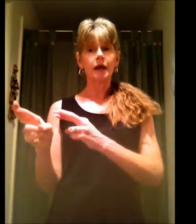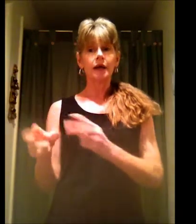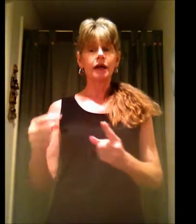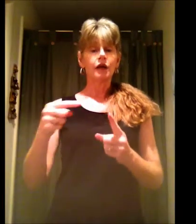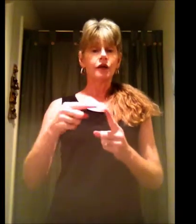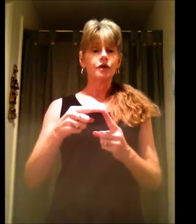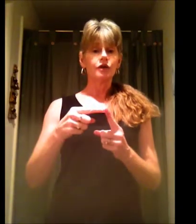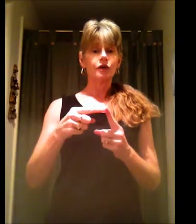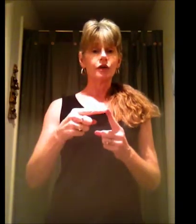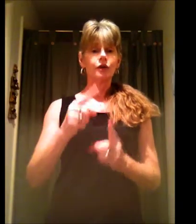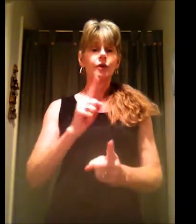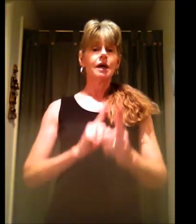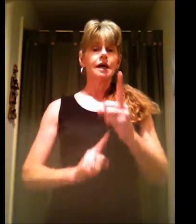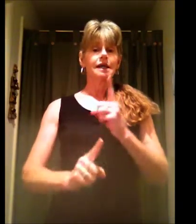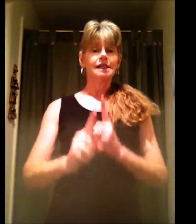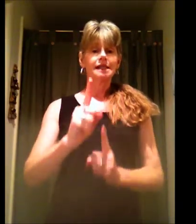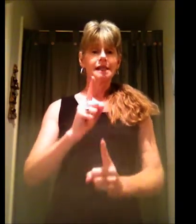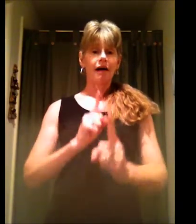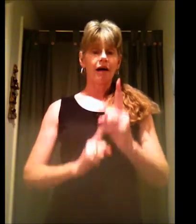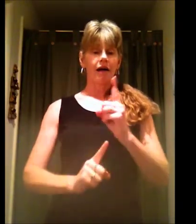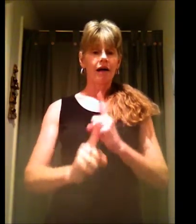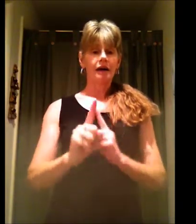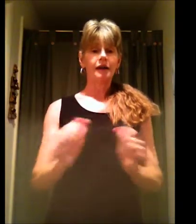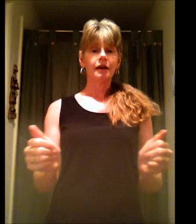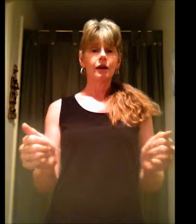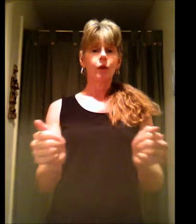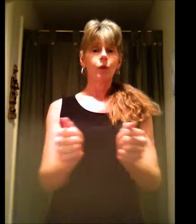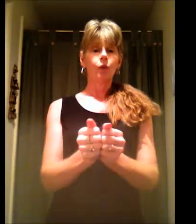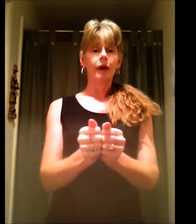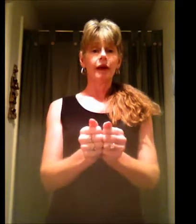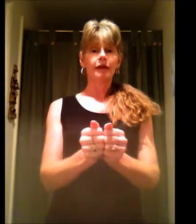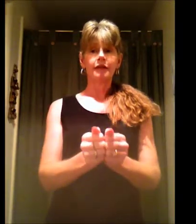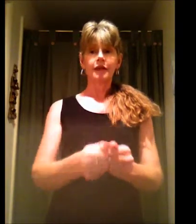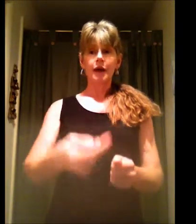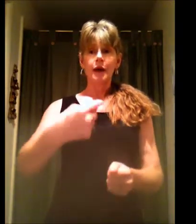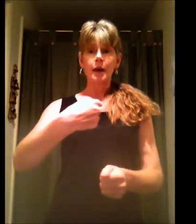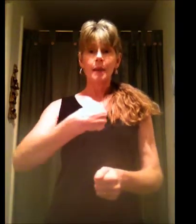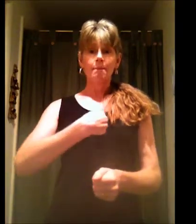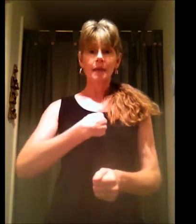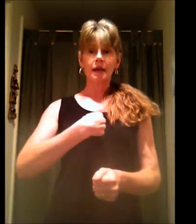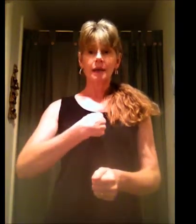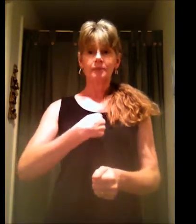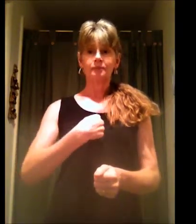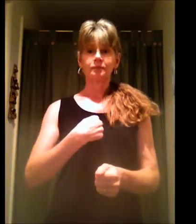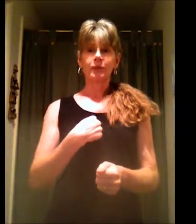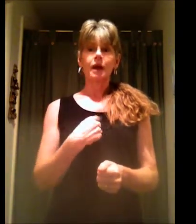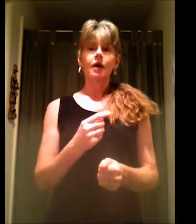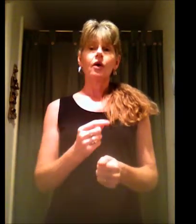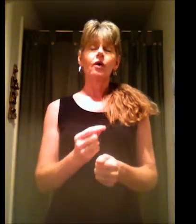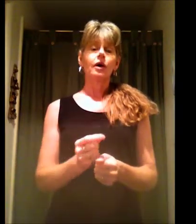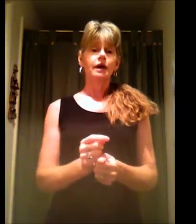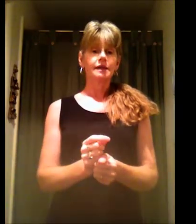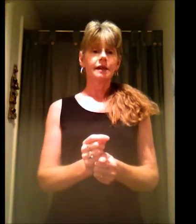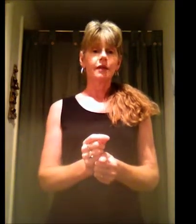ready to sign with me? Or here's another